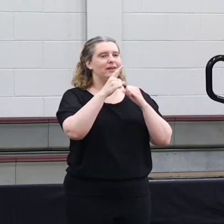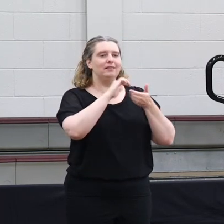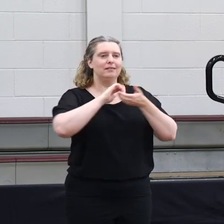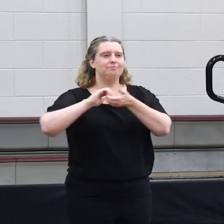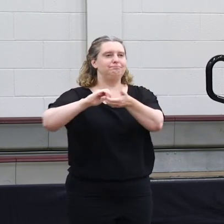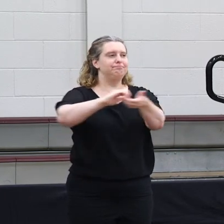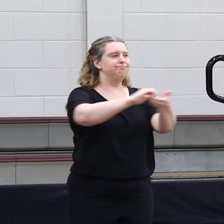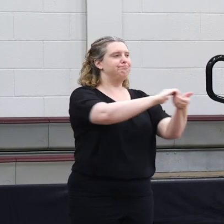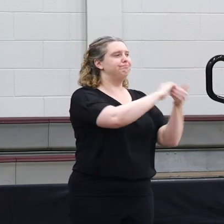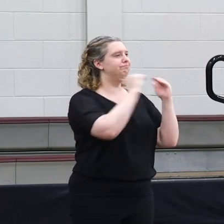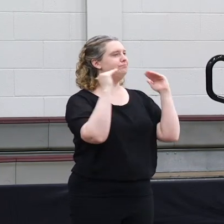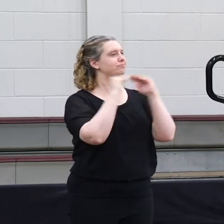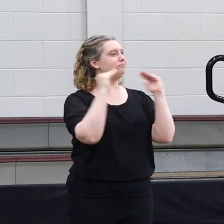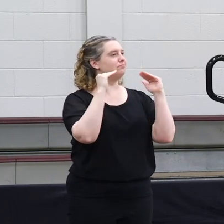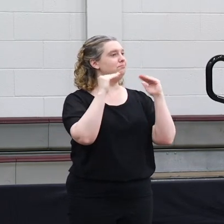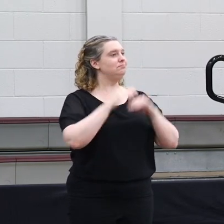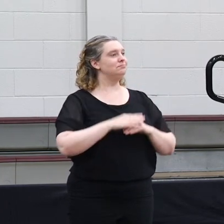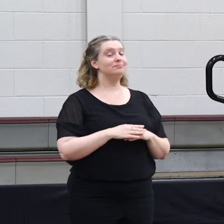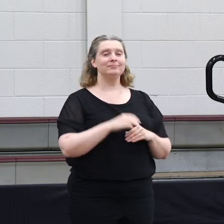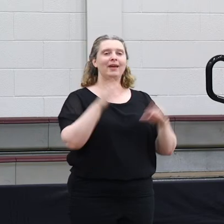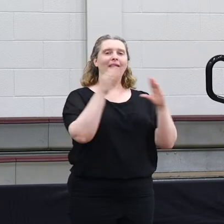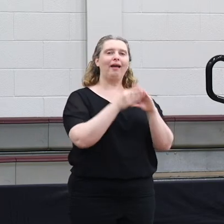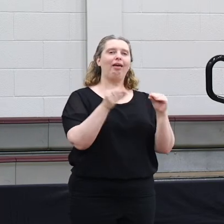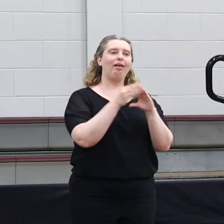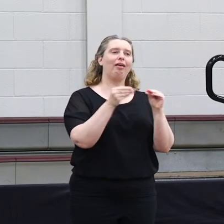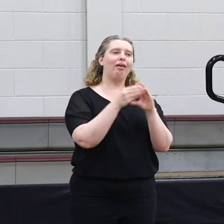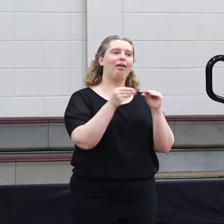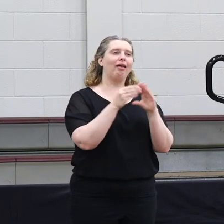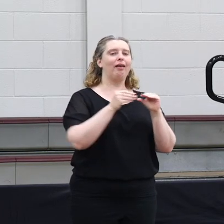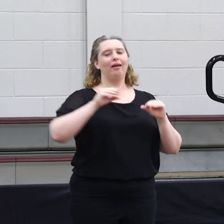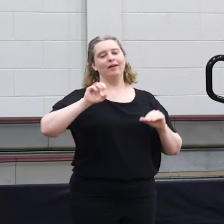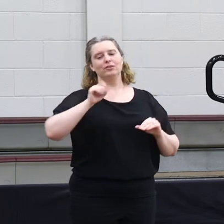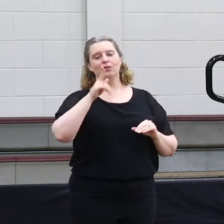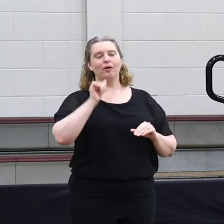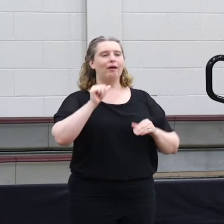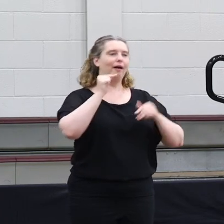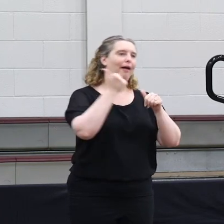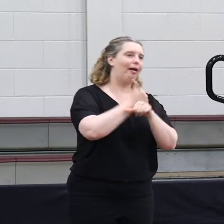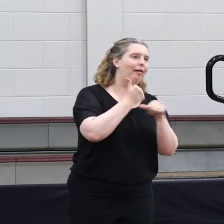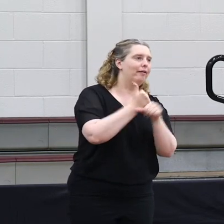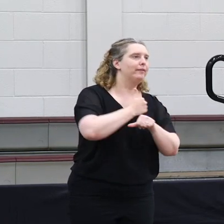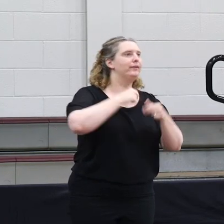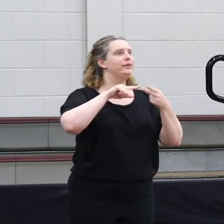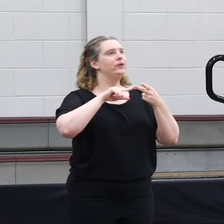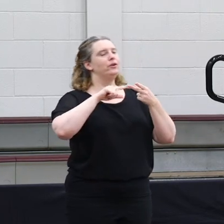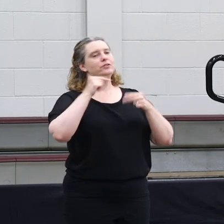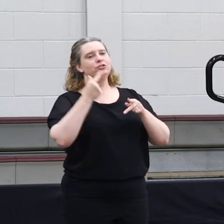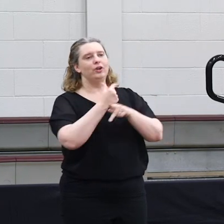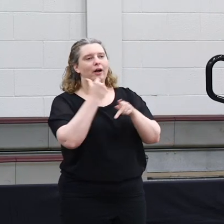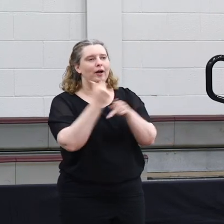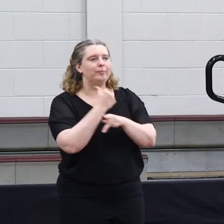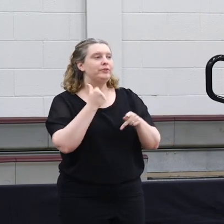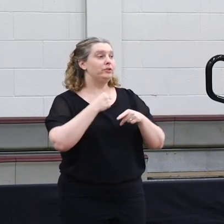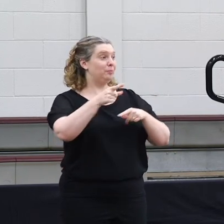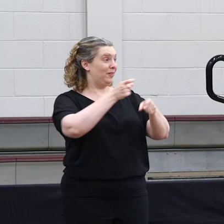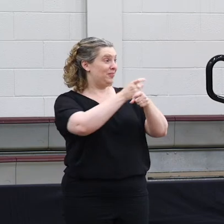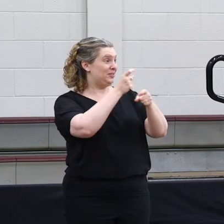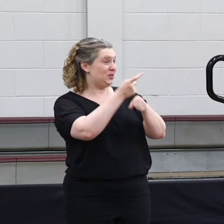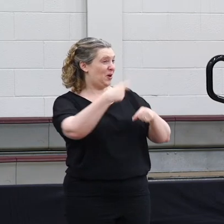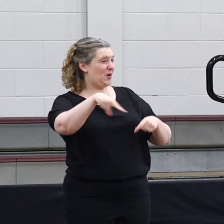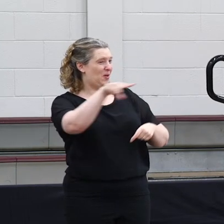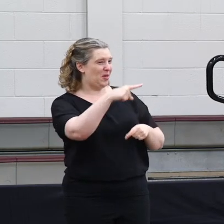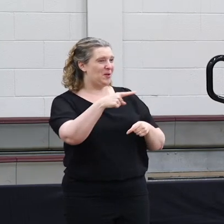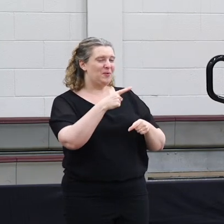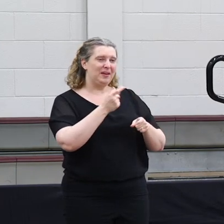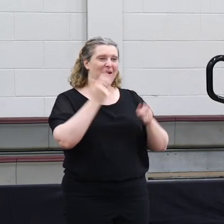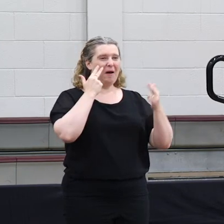camaraderie. I might not be able to recite the ins and outs of stoichiometry or algebra 2, but I'll remember the jokes everyone in the class laughed at,